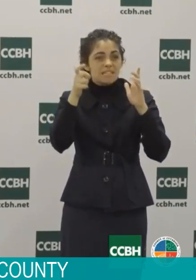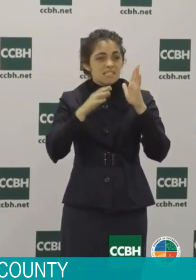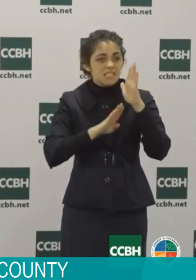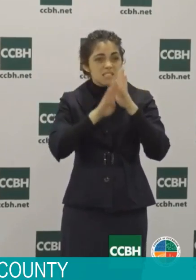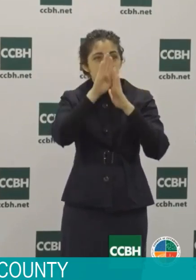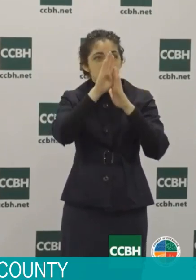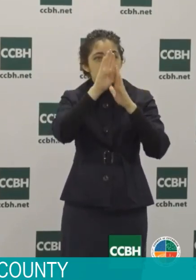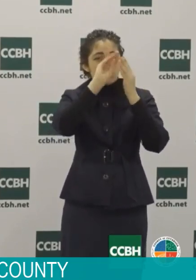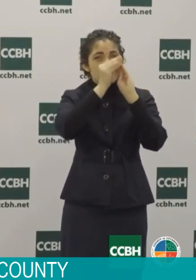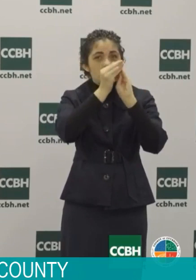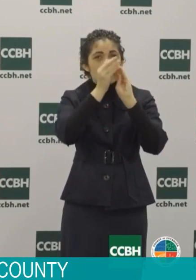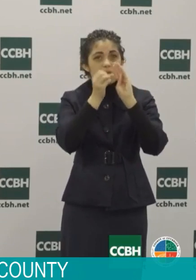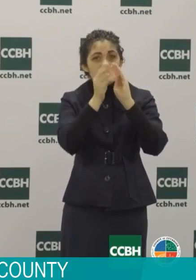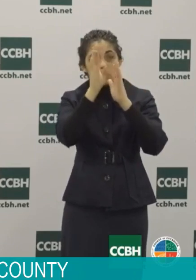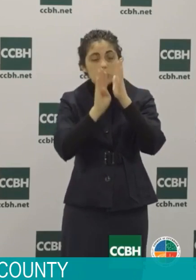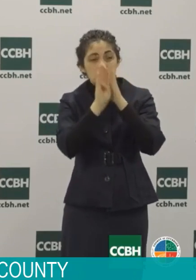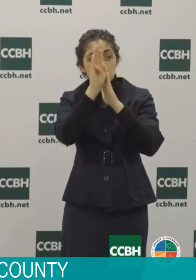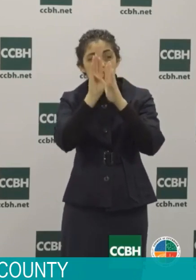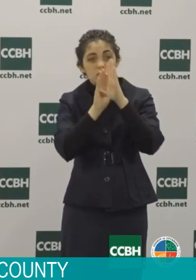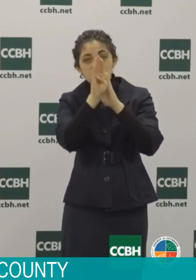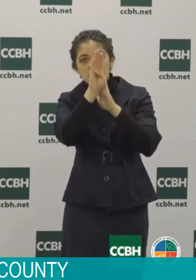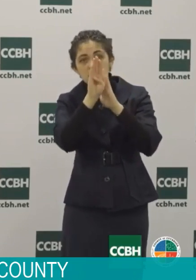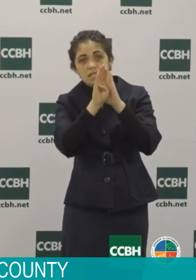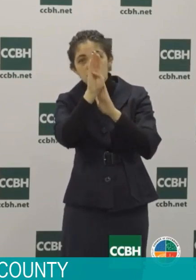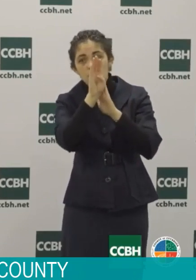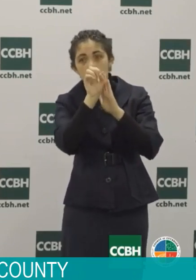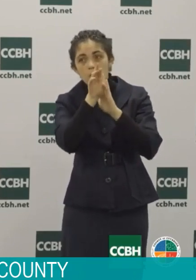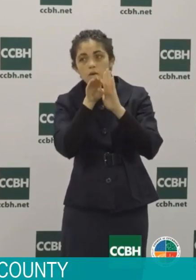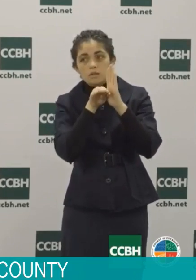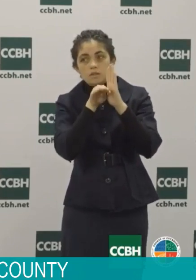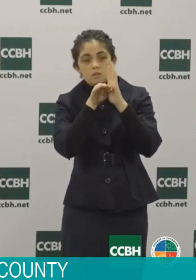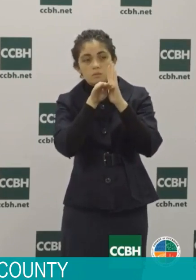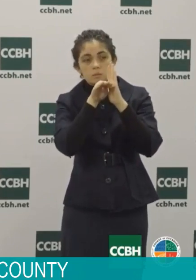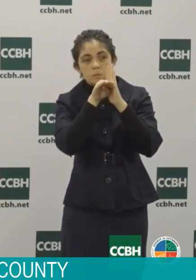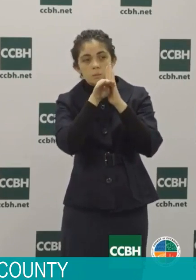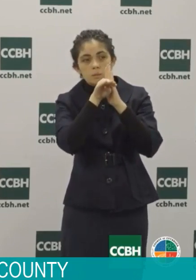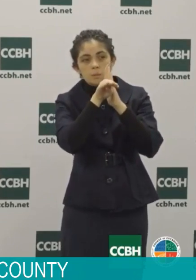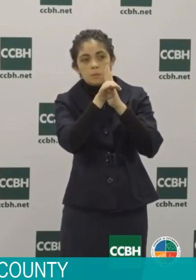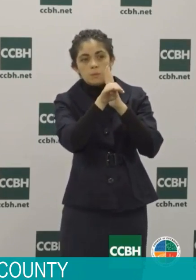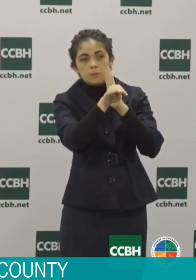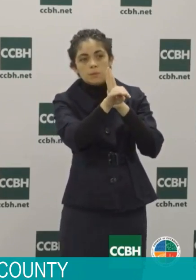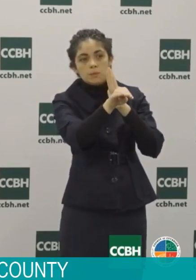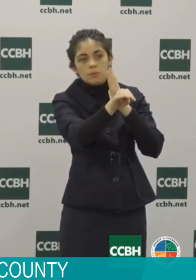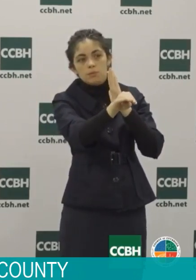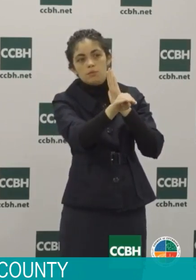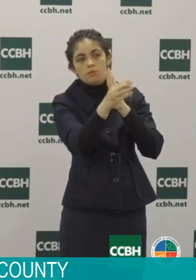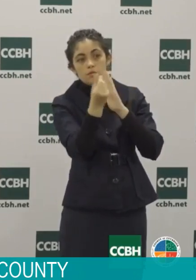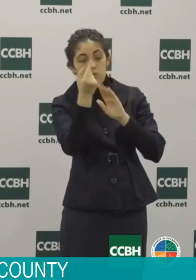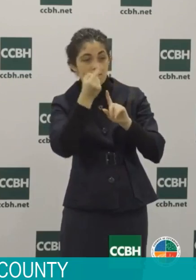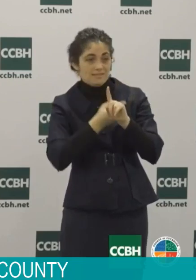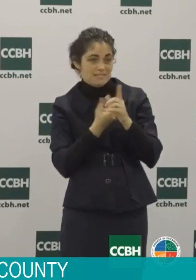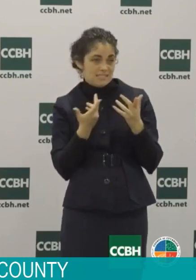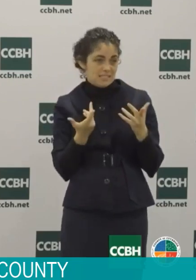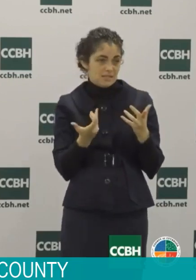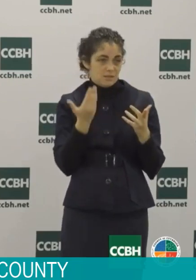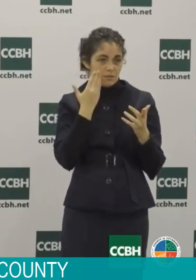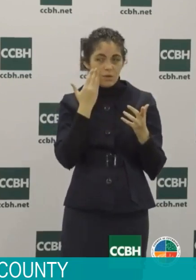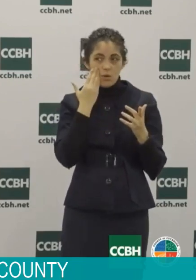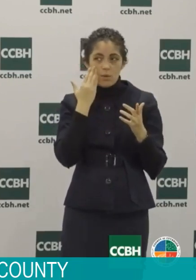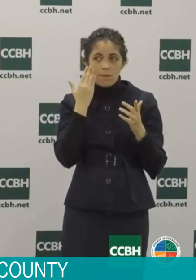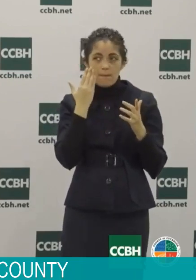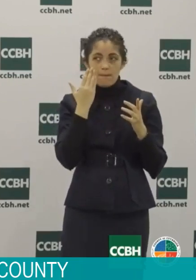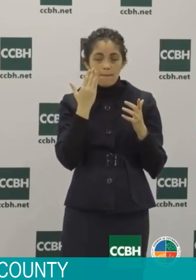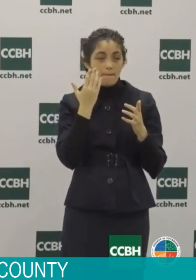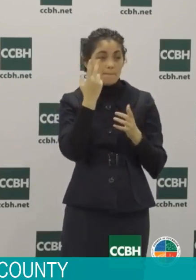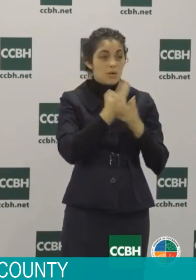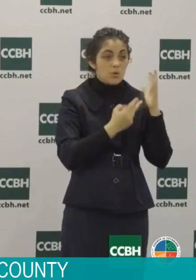or several big surges or a slow percolating infections over months. Either way, we know there's both